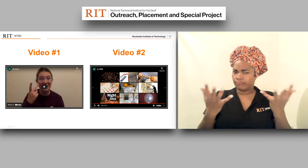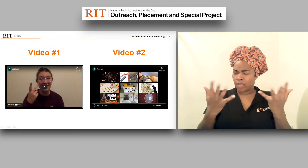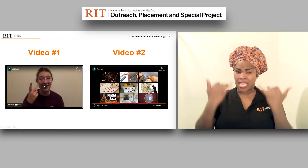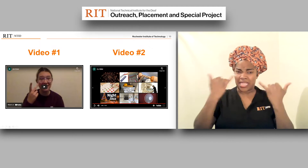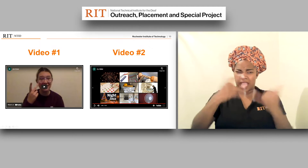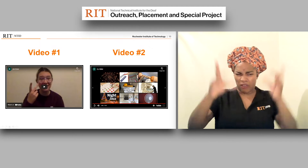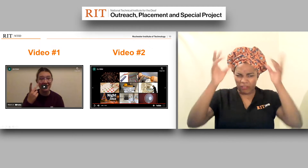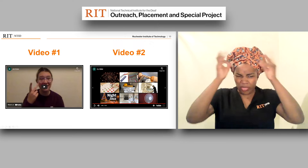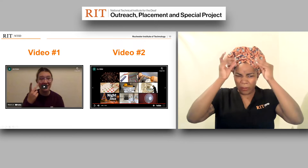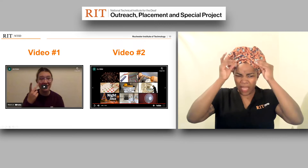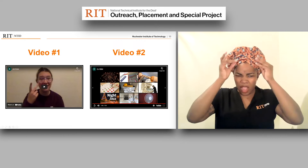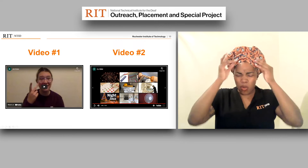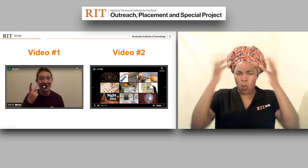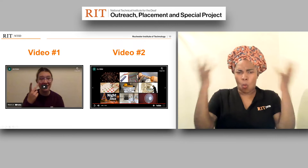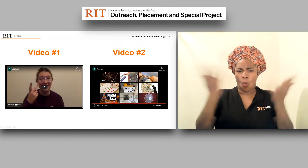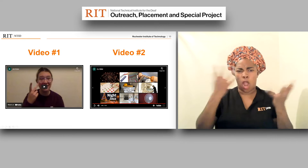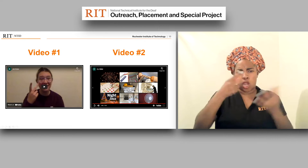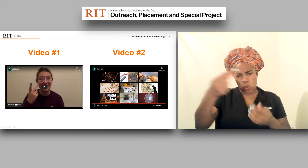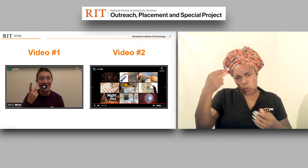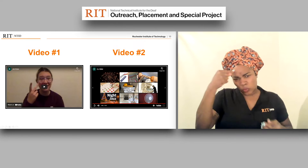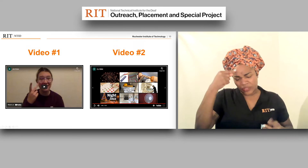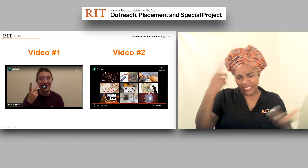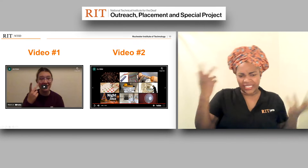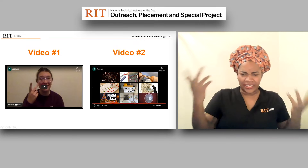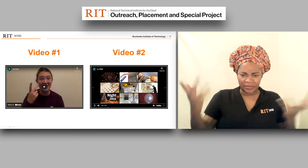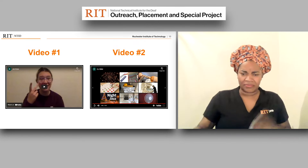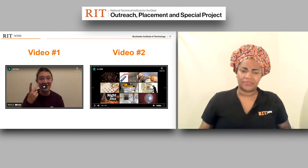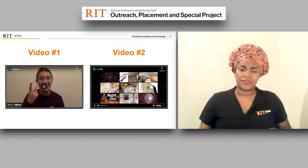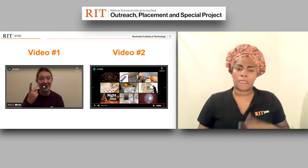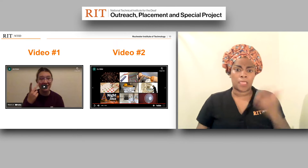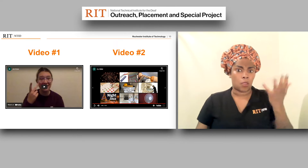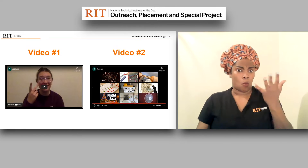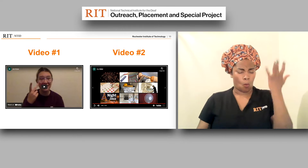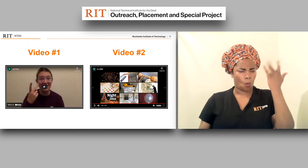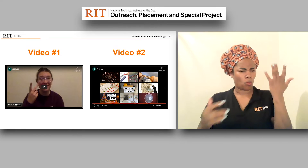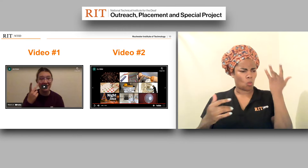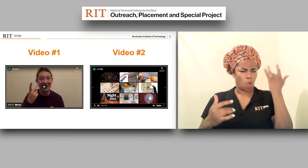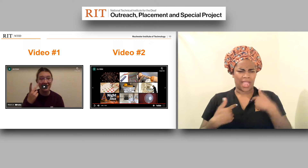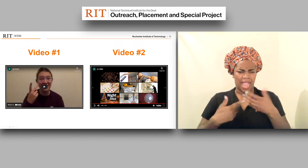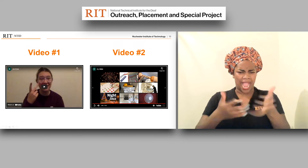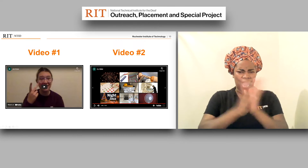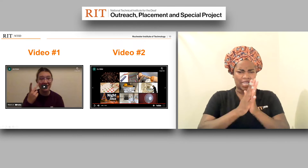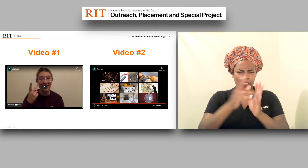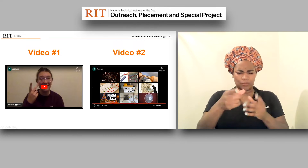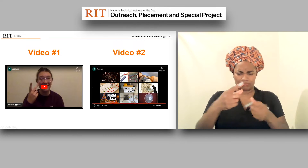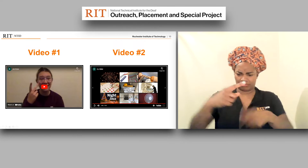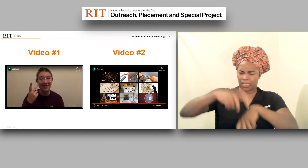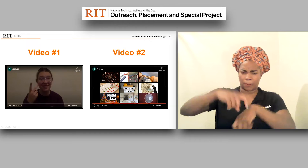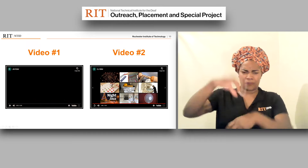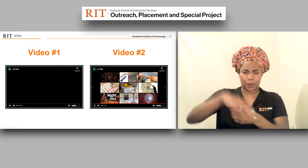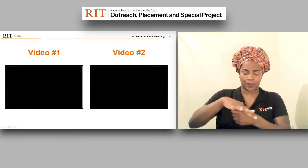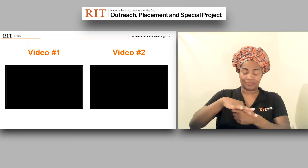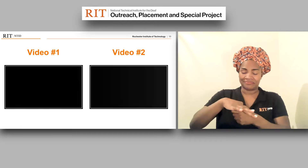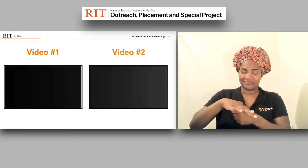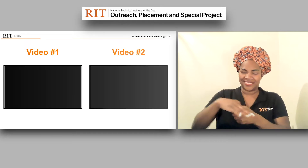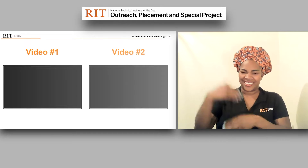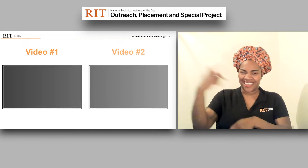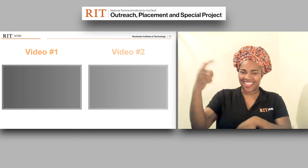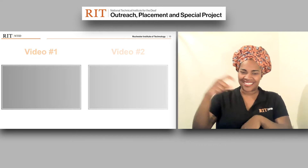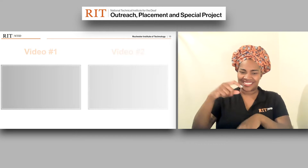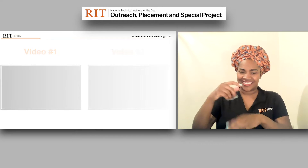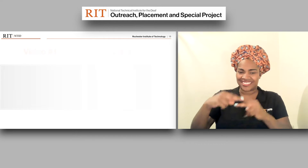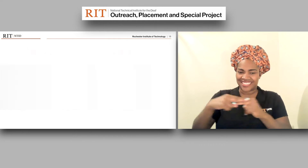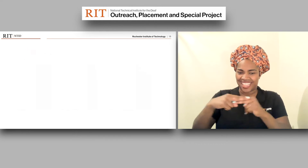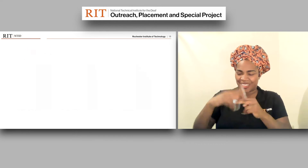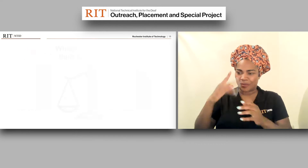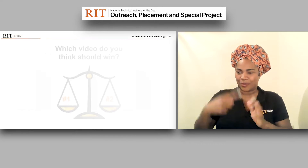And look right here. Go ahead. To show your thinking, there's an expectation to show the thinking, and that's really important. So now we'll go